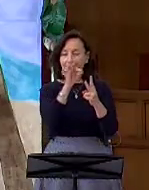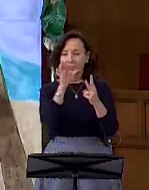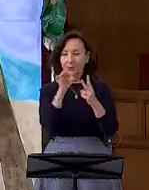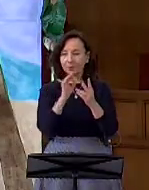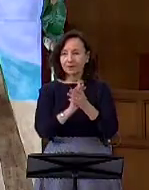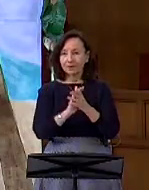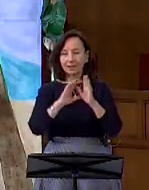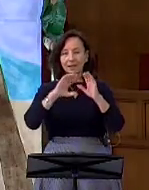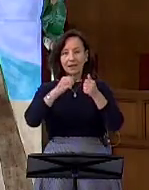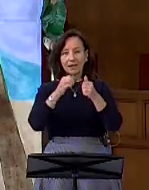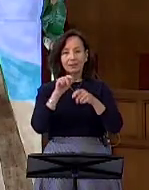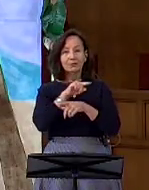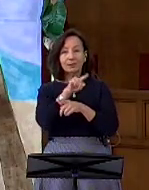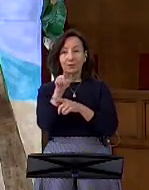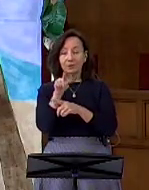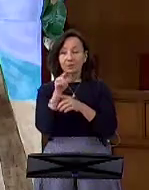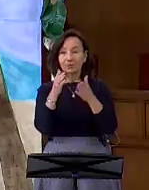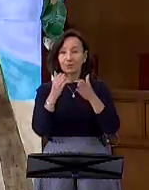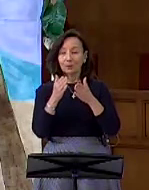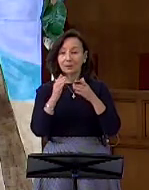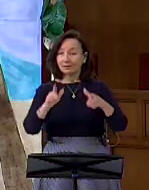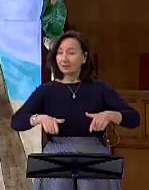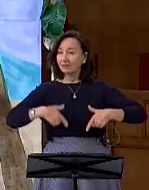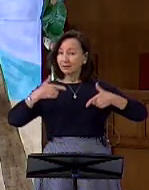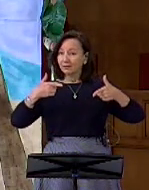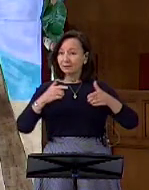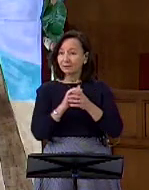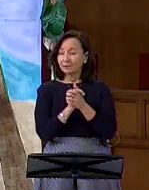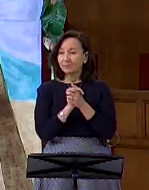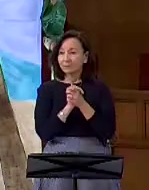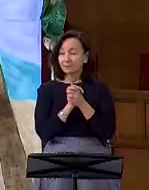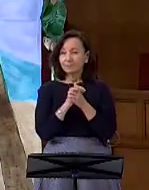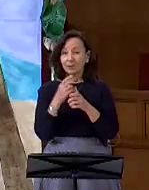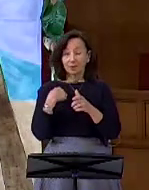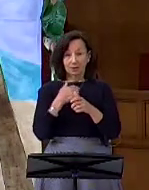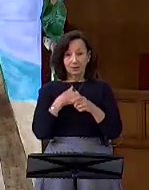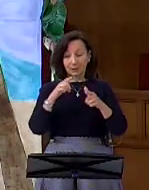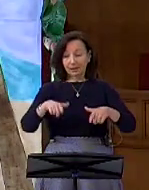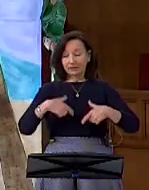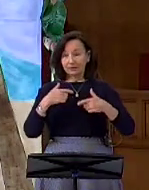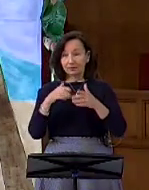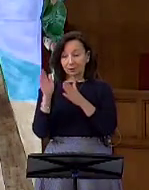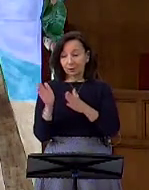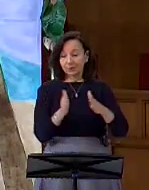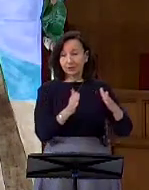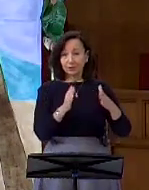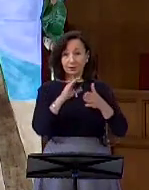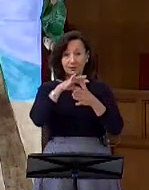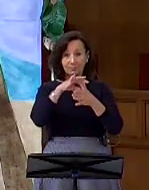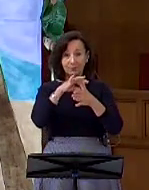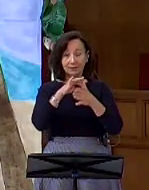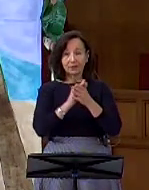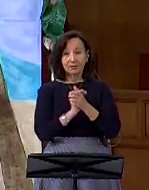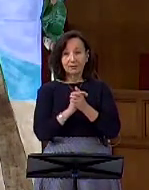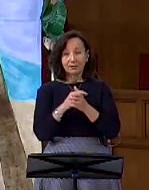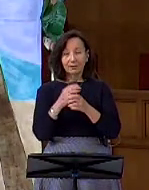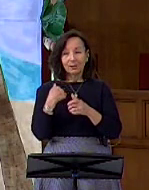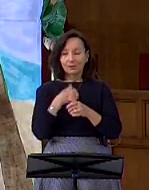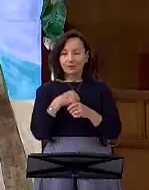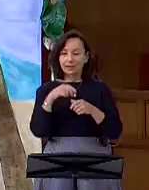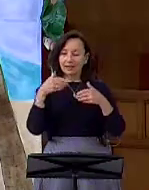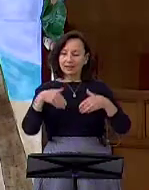how do you want to walk? We can walk according to the flesh. We can let our minds